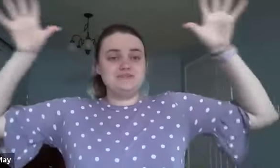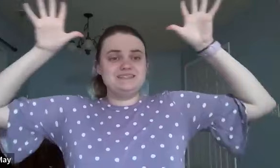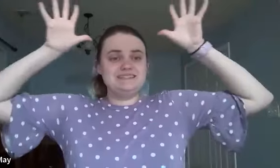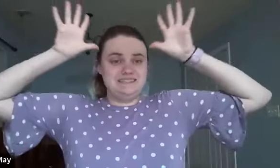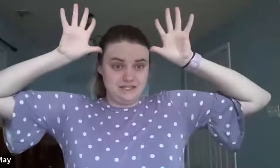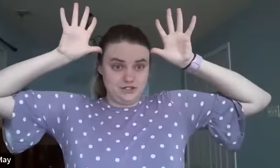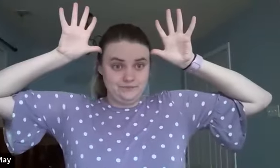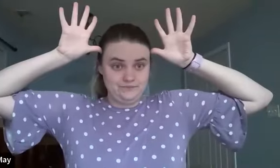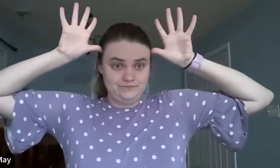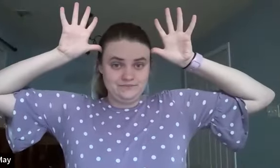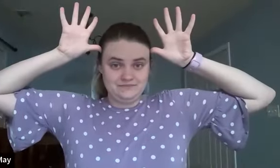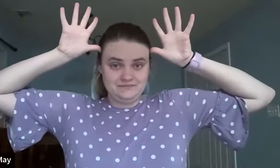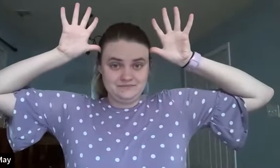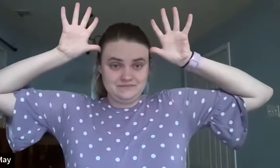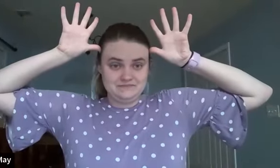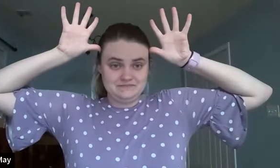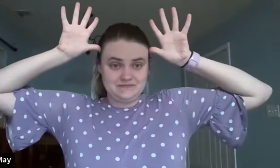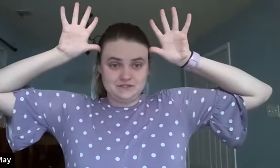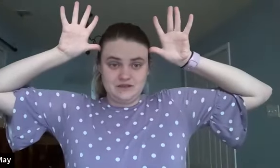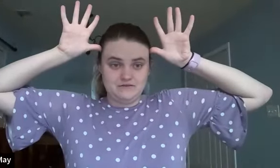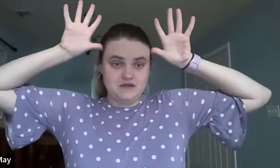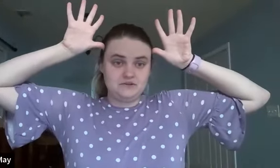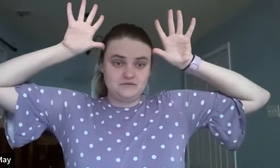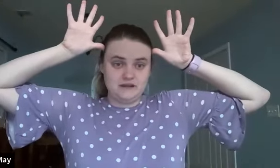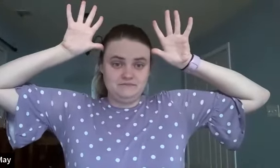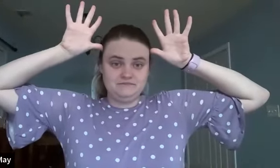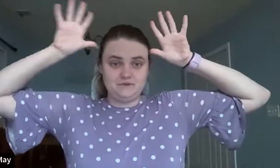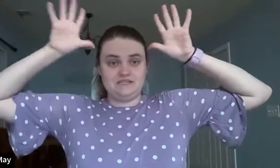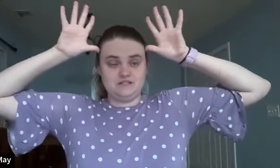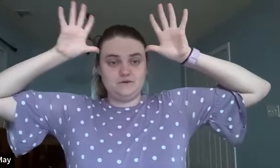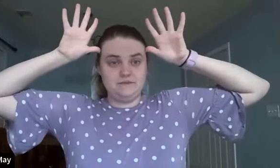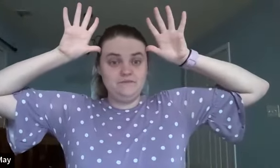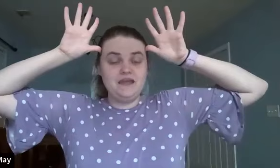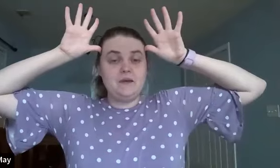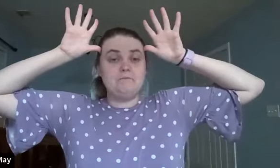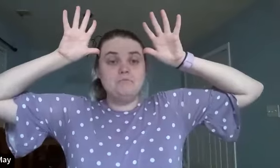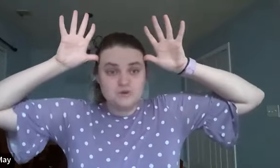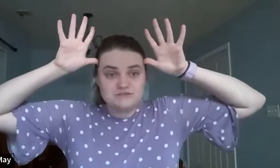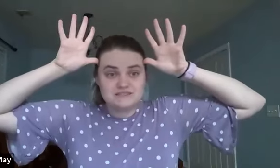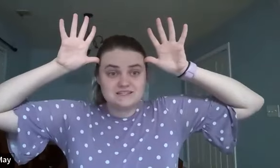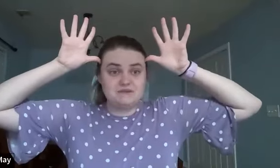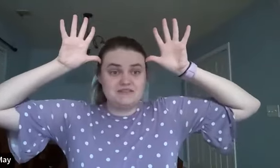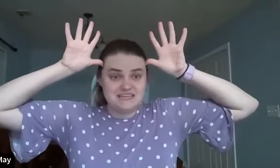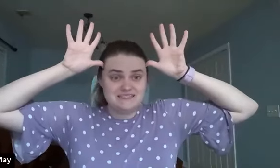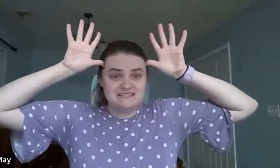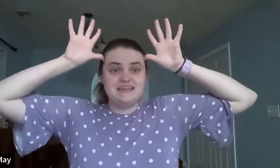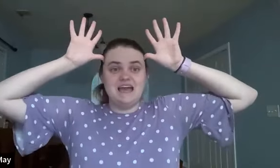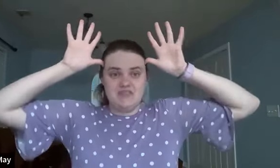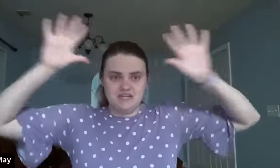this is deer. So you have a 5 on your forehead, on the side of your forehead. Moose is going to be this, and then you bounce